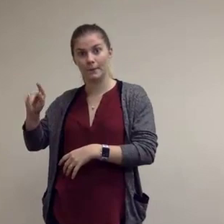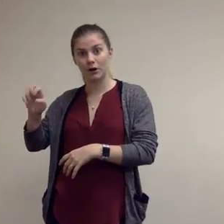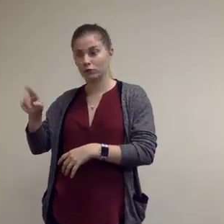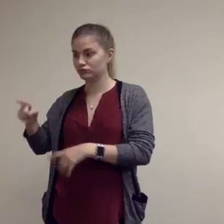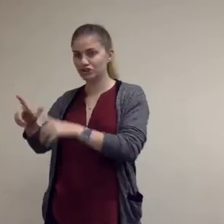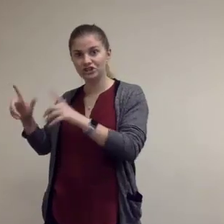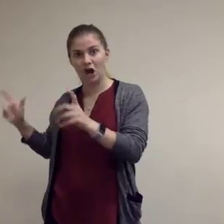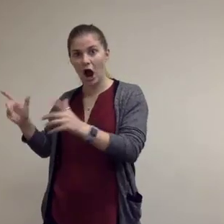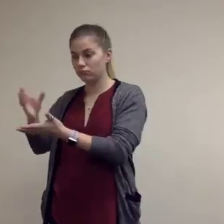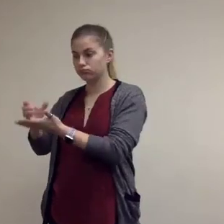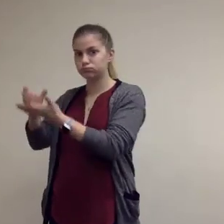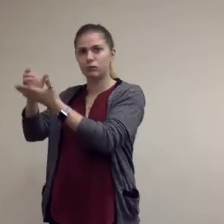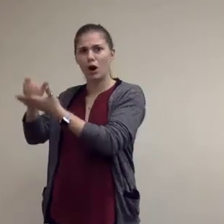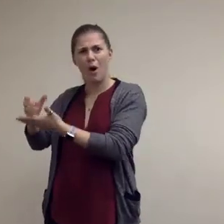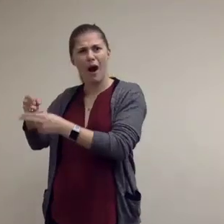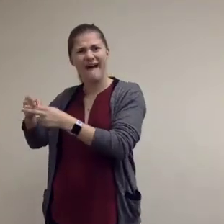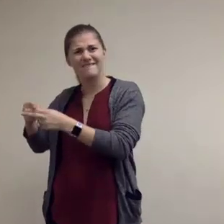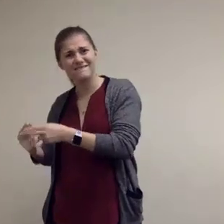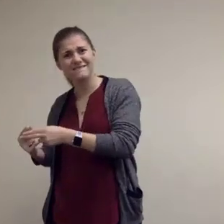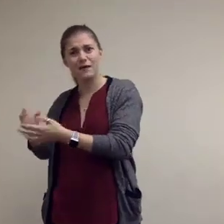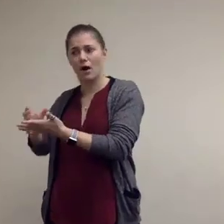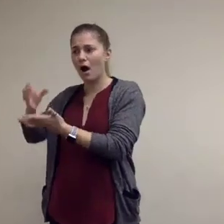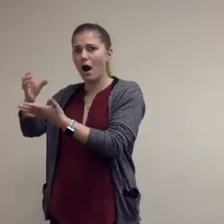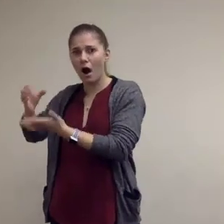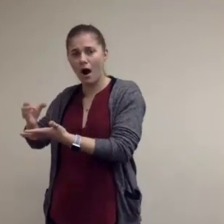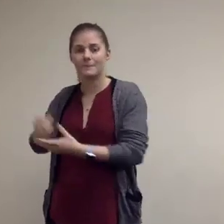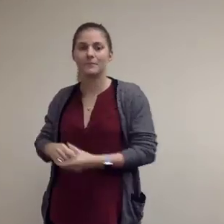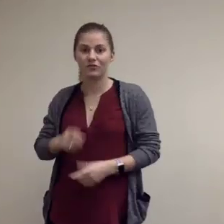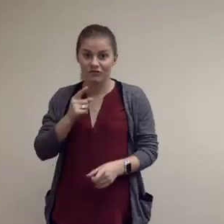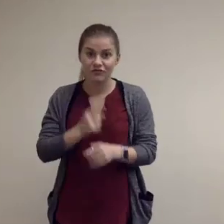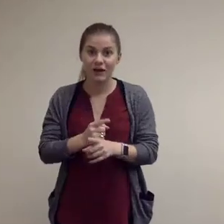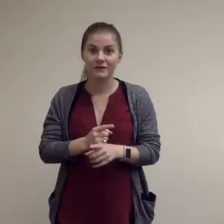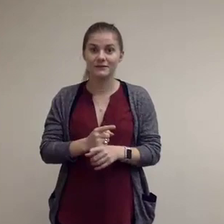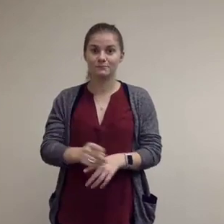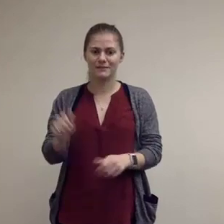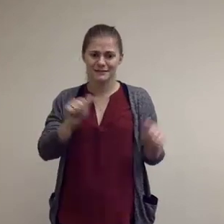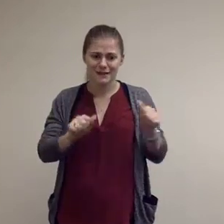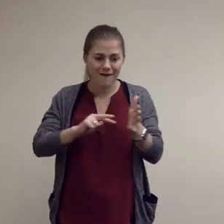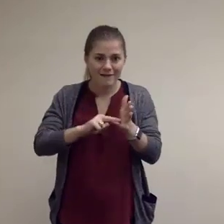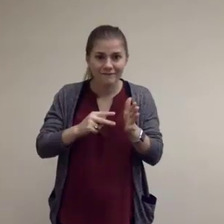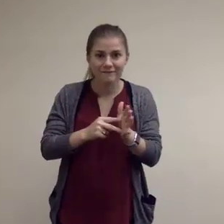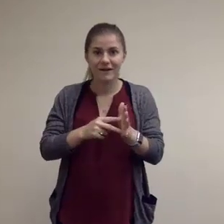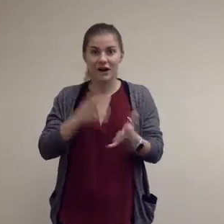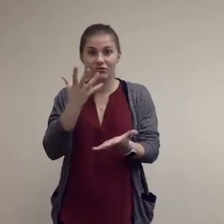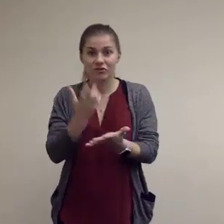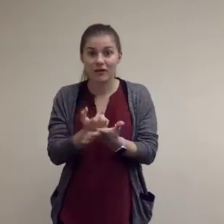larger with much more pull of gravity. A scientific definition of gravity is the attraction between two objects, any